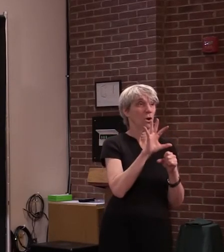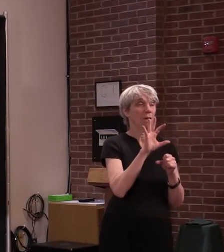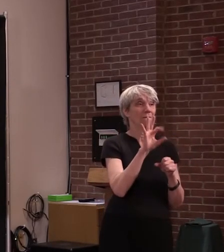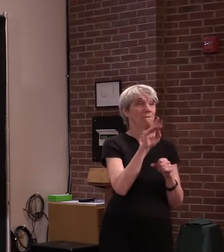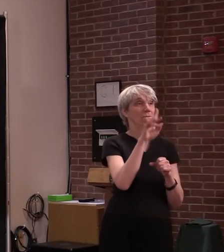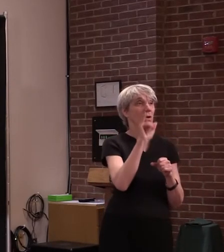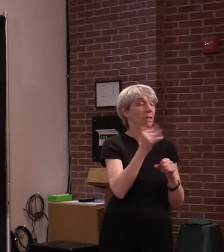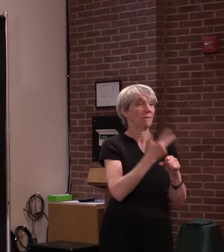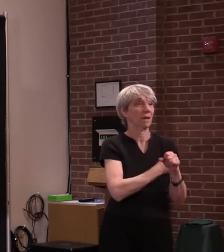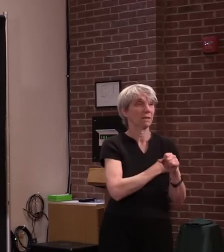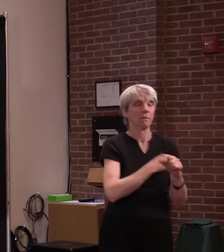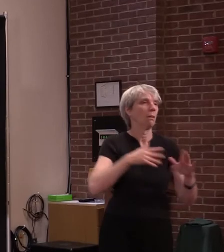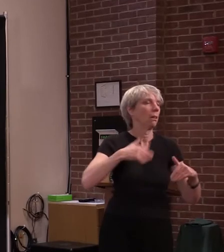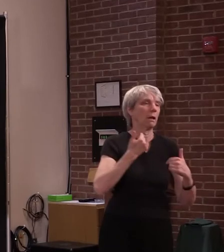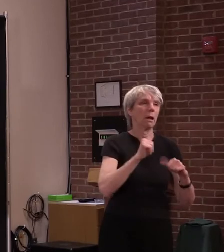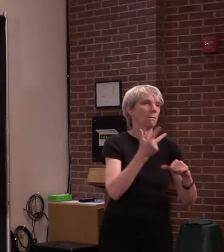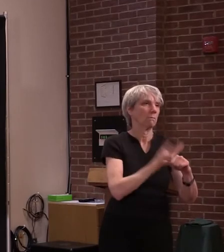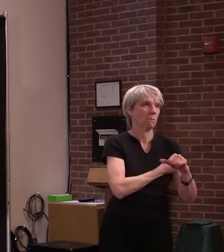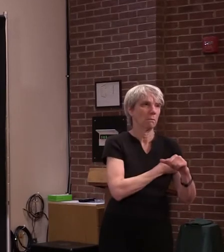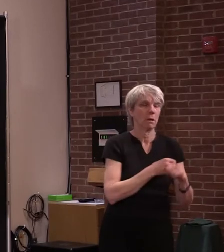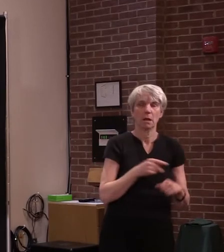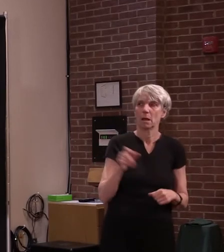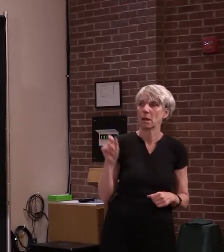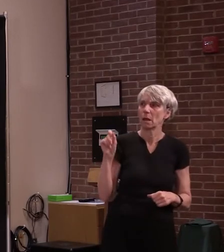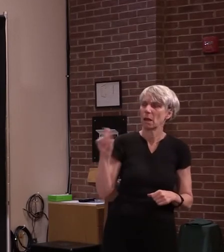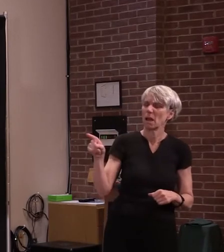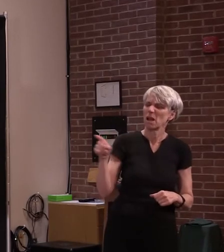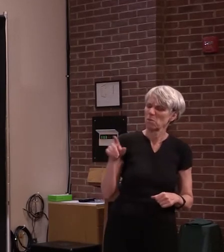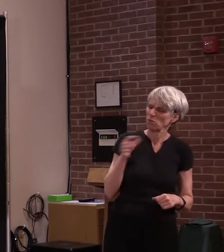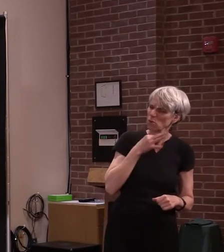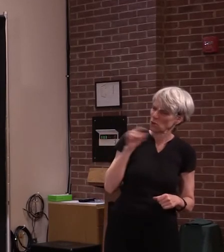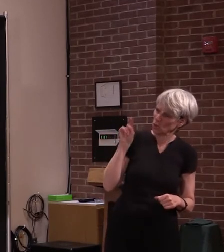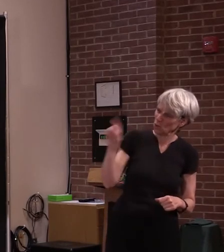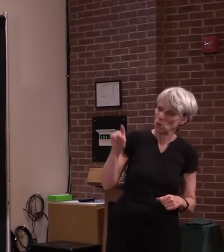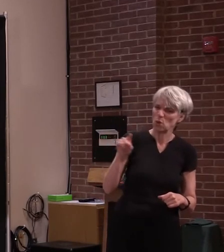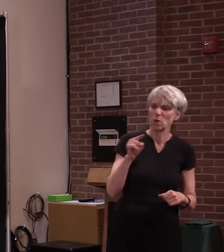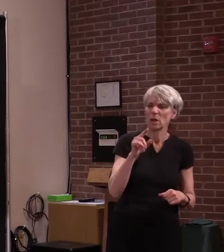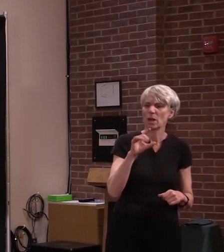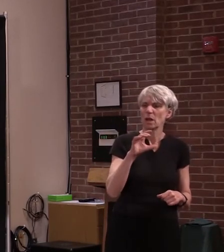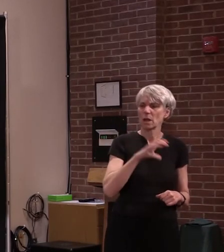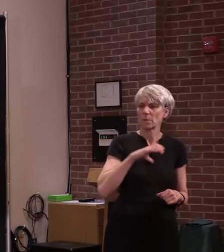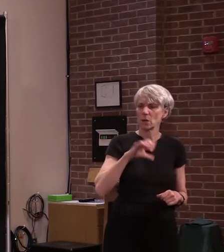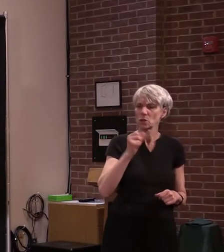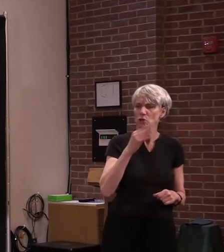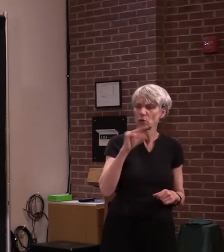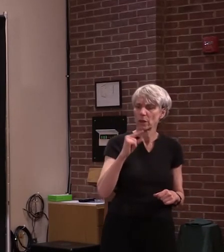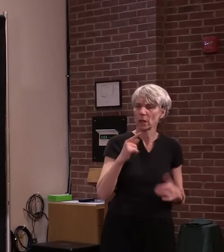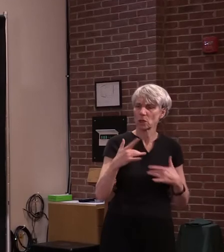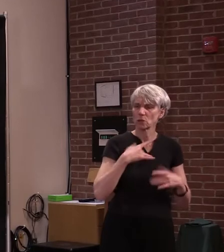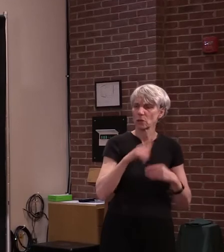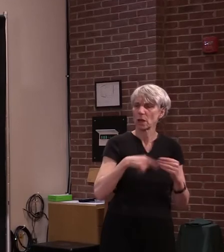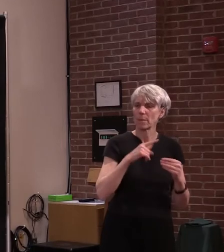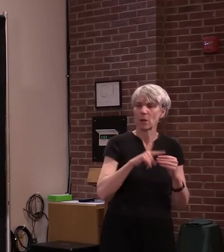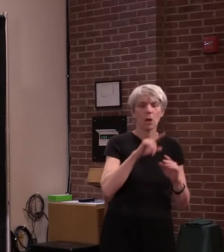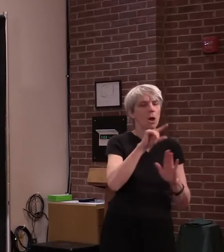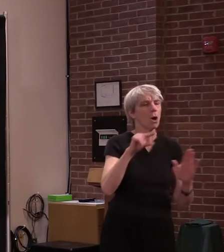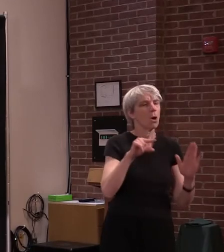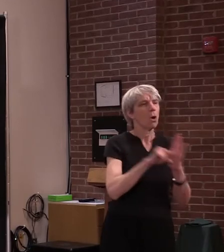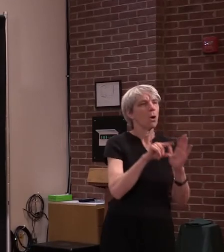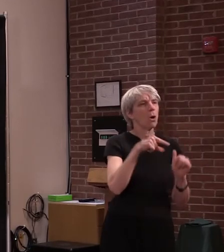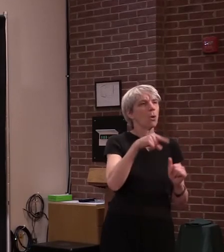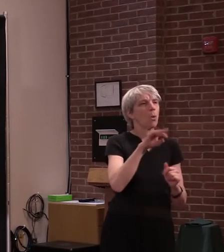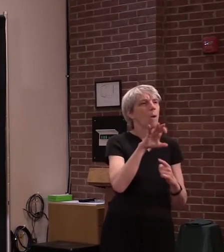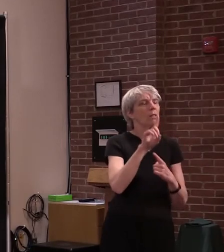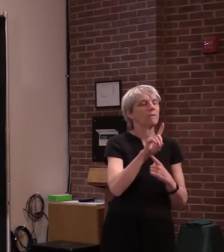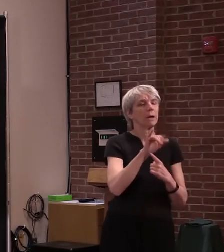on a separate matter, are you or Commissioner Sherling concerned that if qualified immunity legislation becomes law,